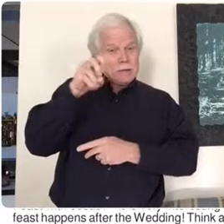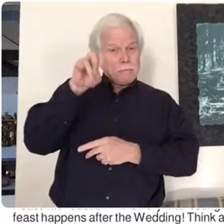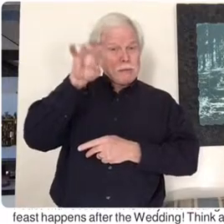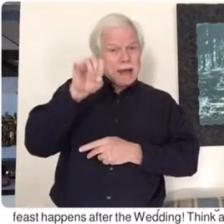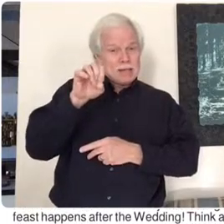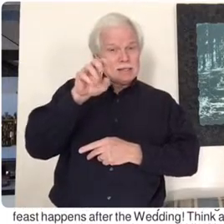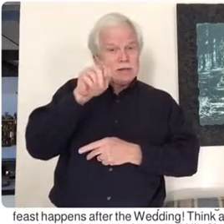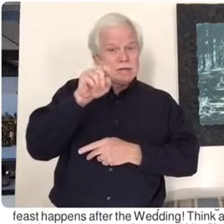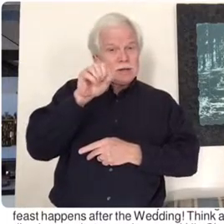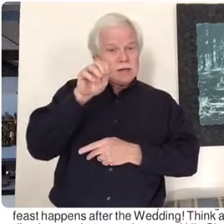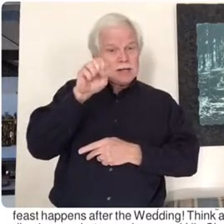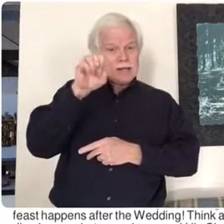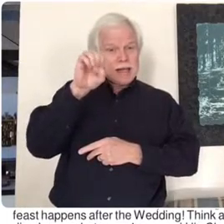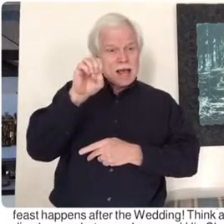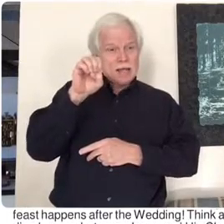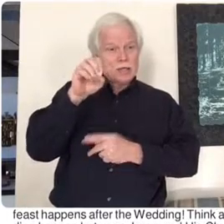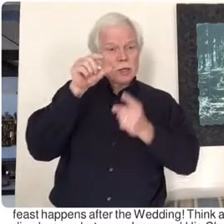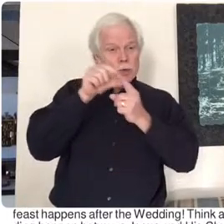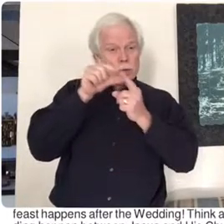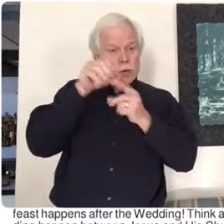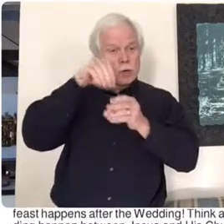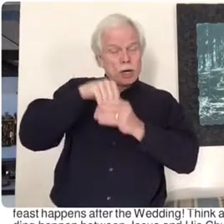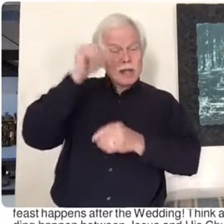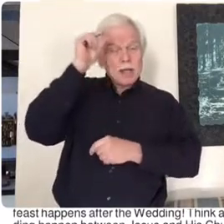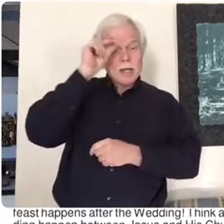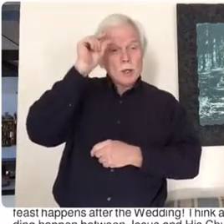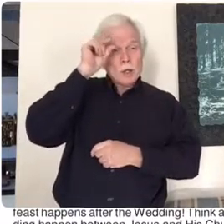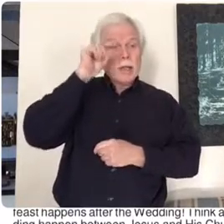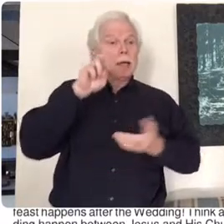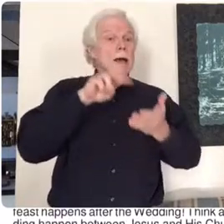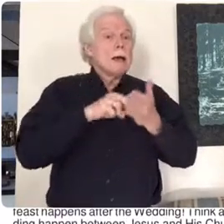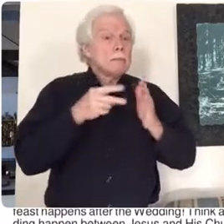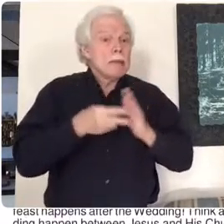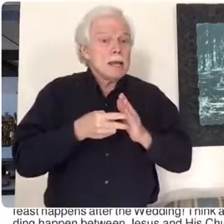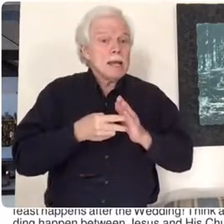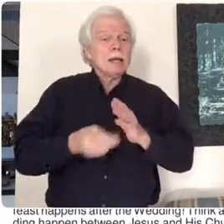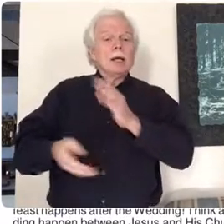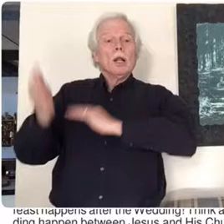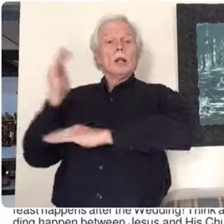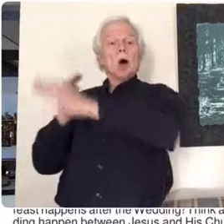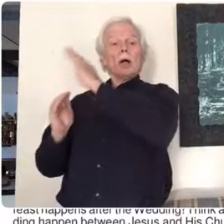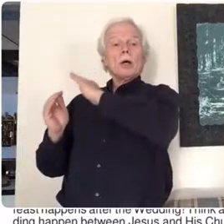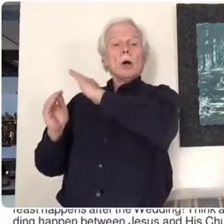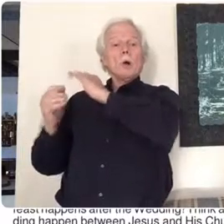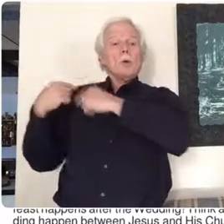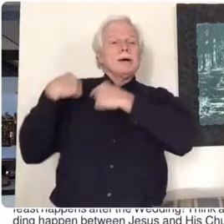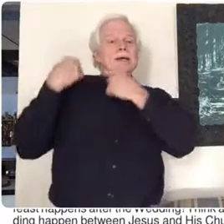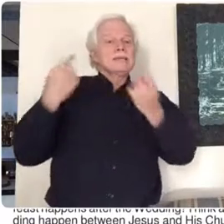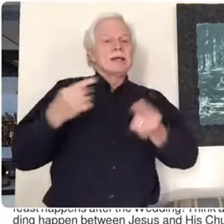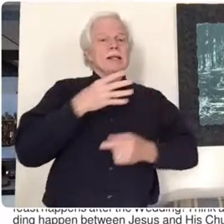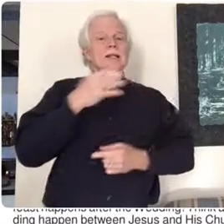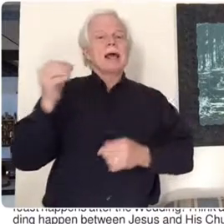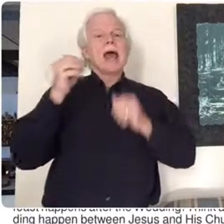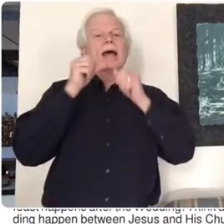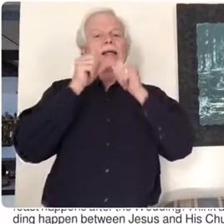passive, tense word in Greek. Meaning, long ago, since, and